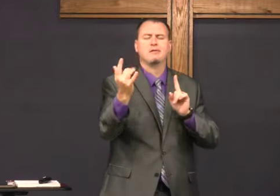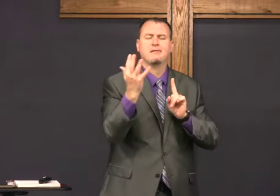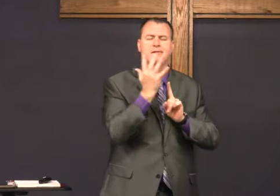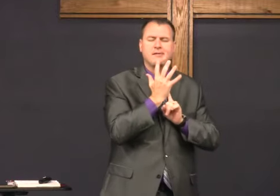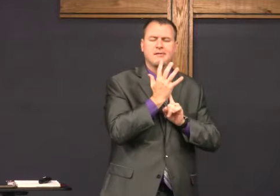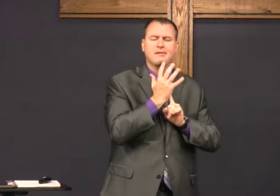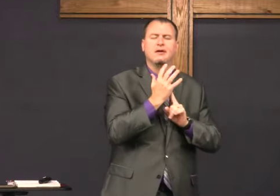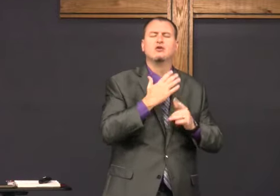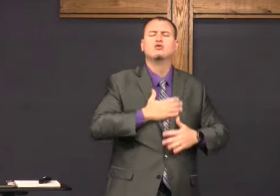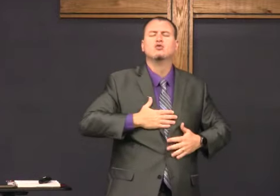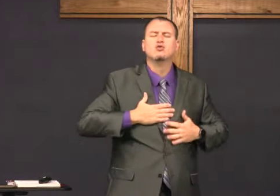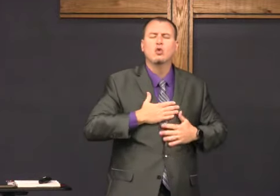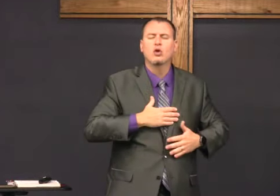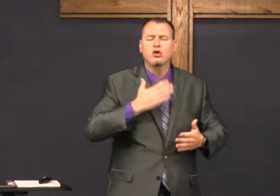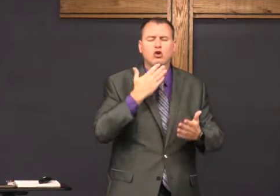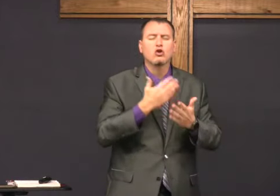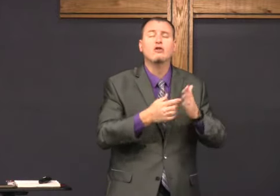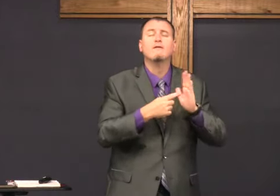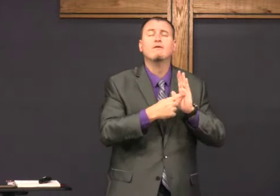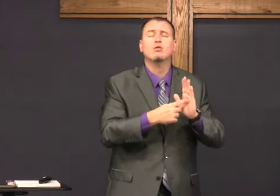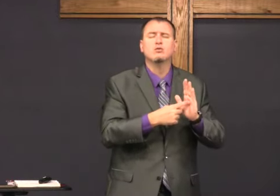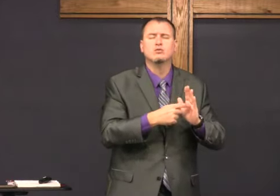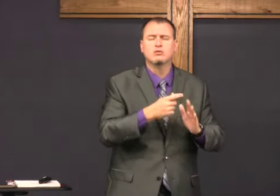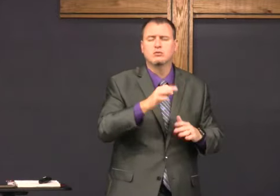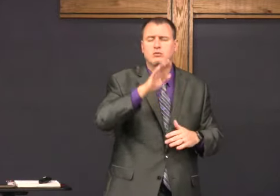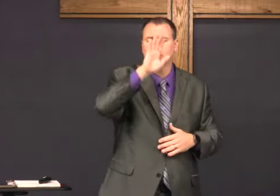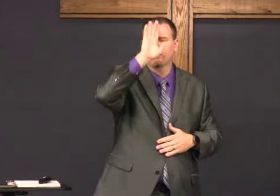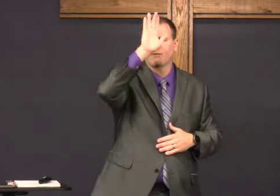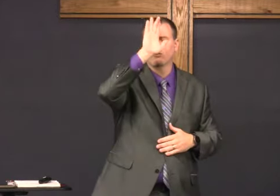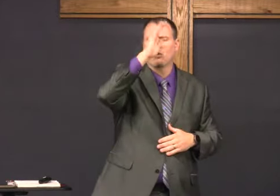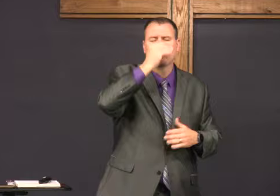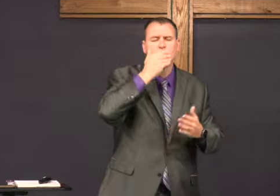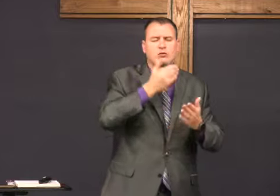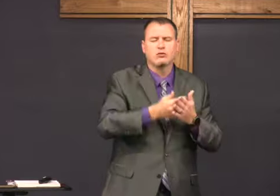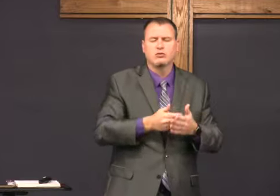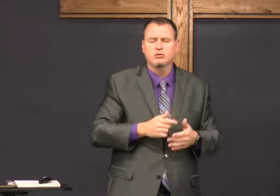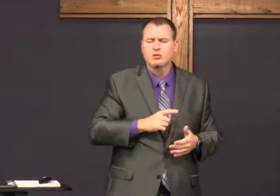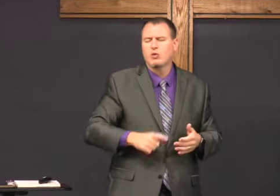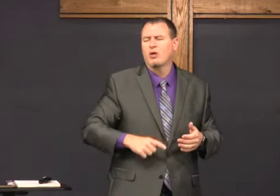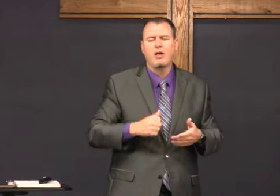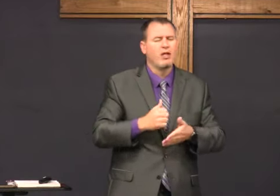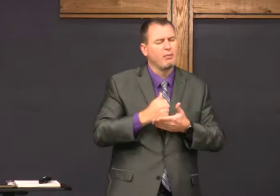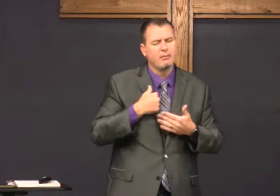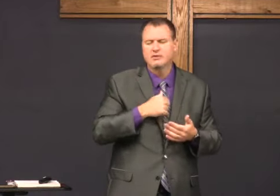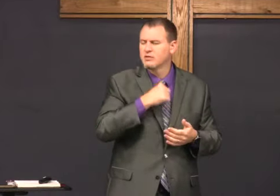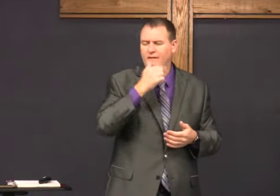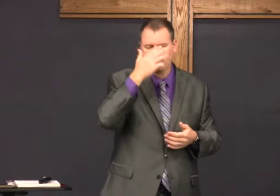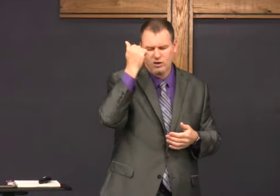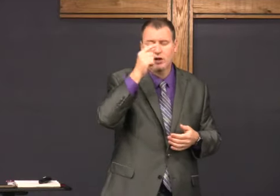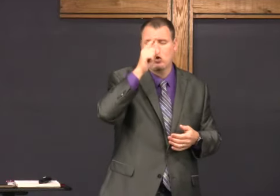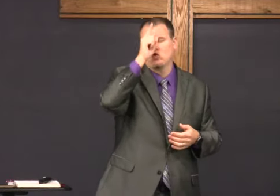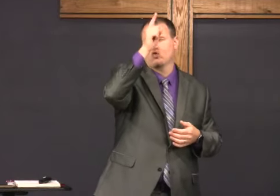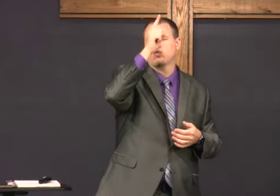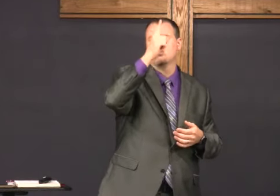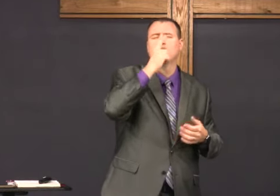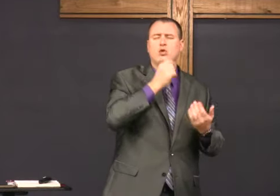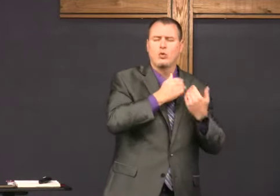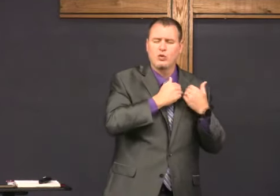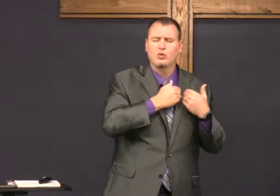May others look at us and enjoy the fruits. And let us not forget